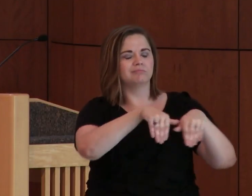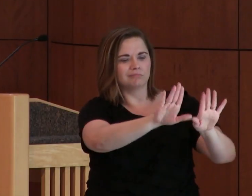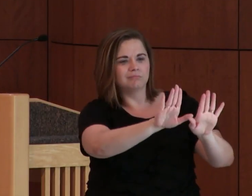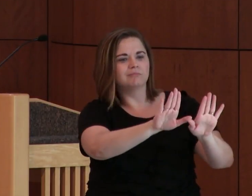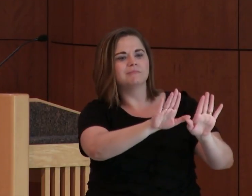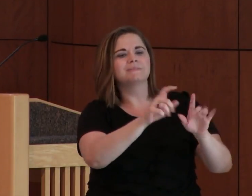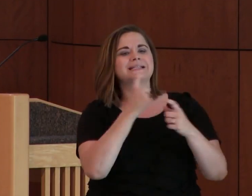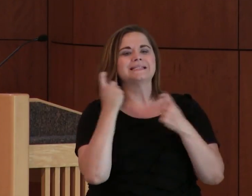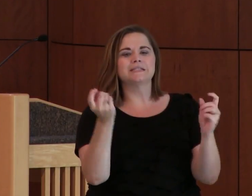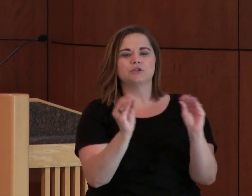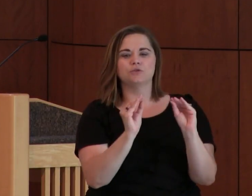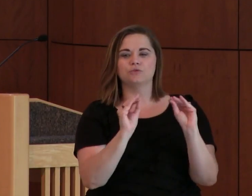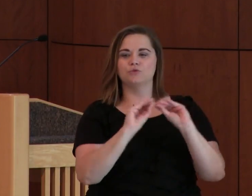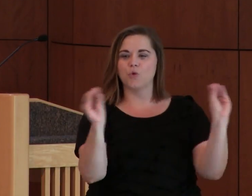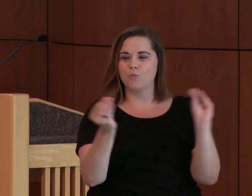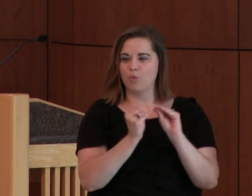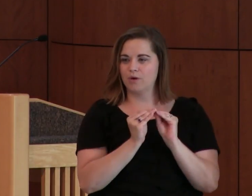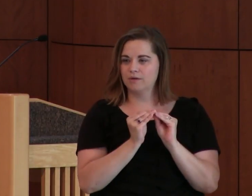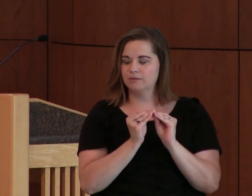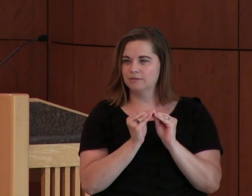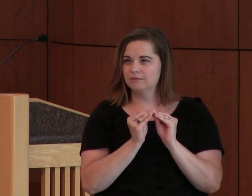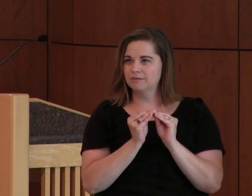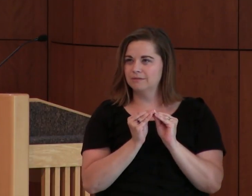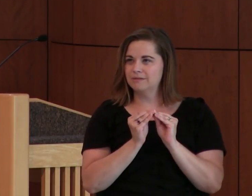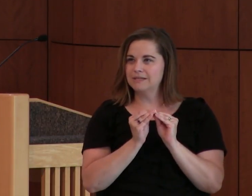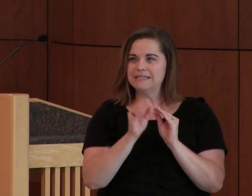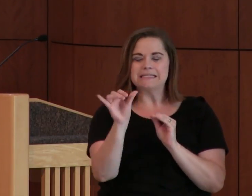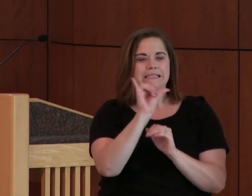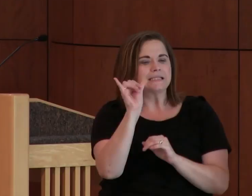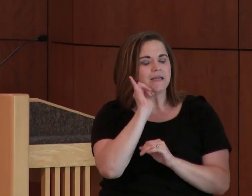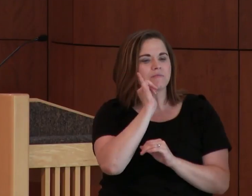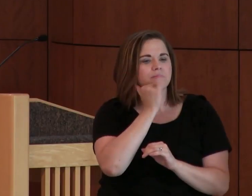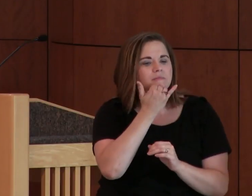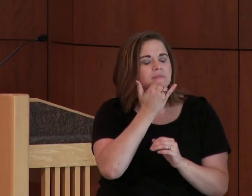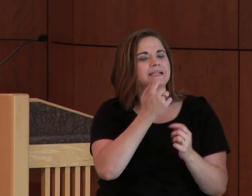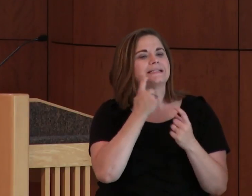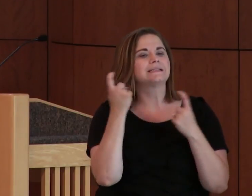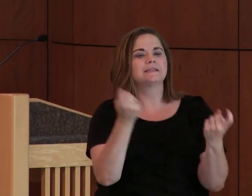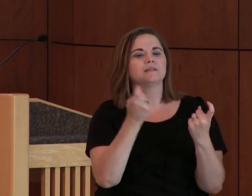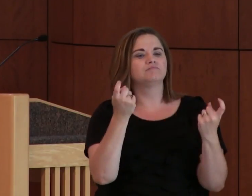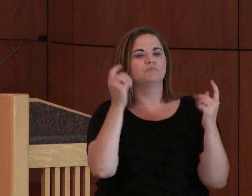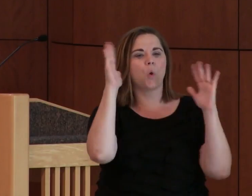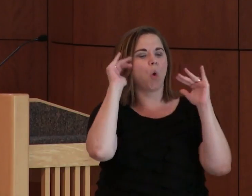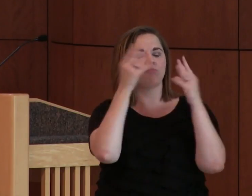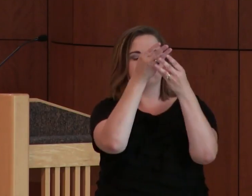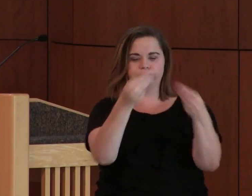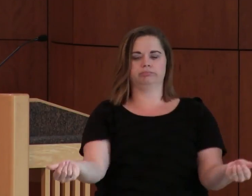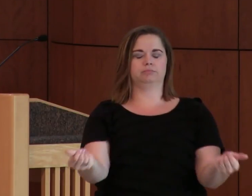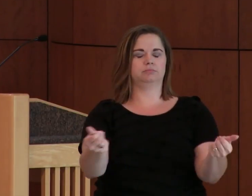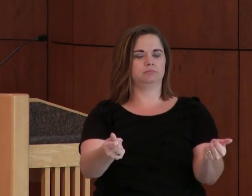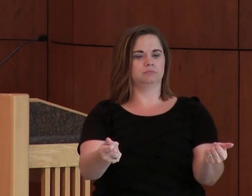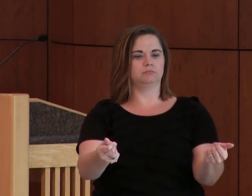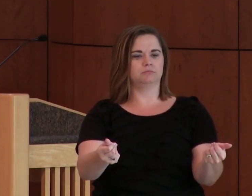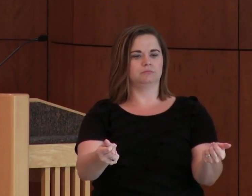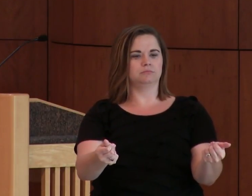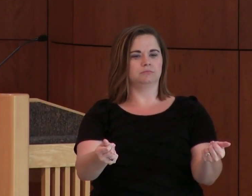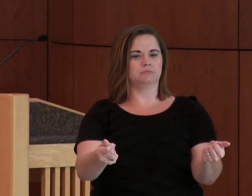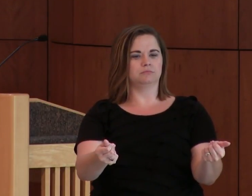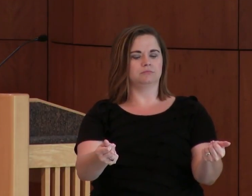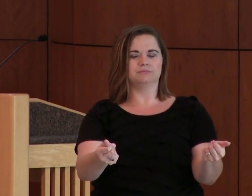no other chance. You commit this same act and there's all hope is lost. And I don't think that's what Jesus is saying at